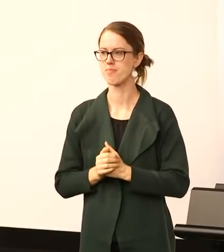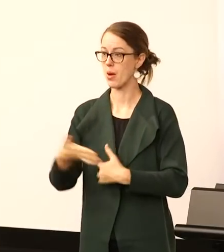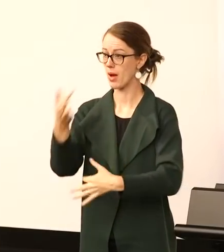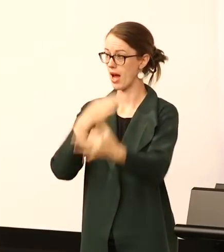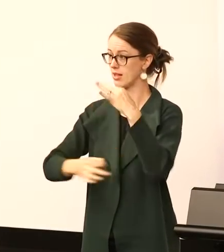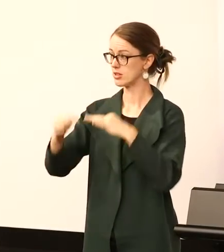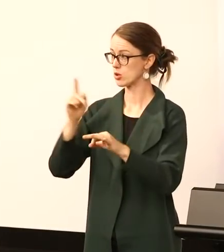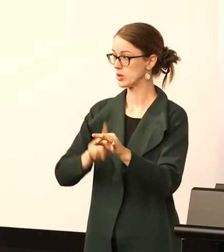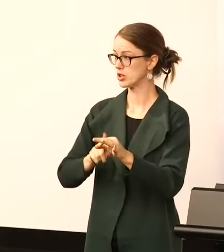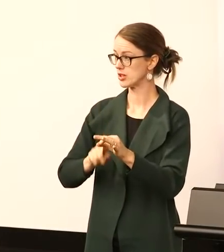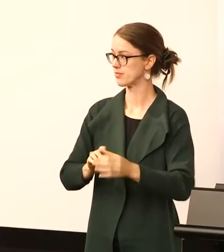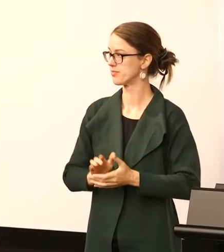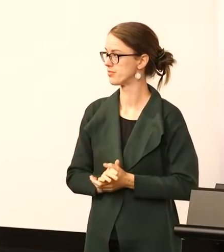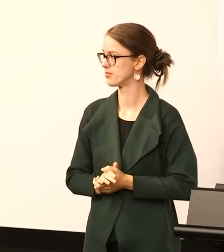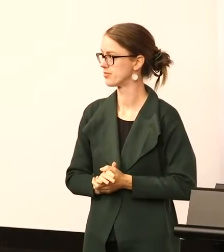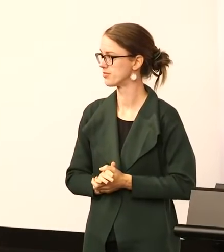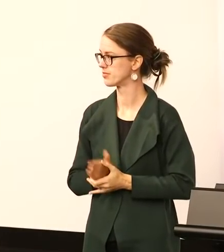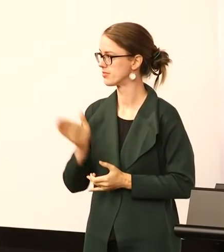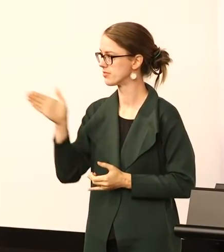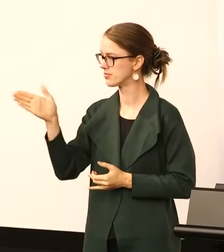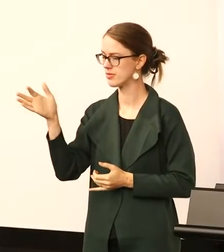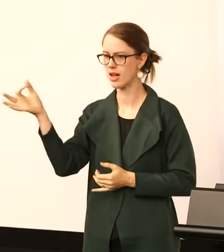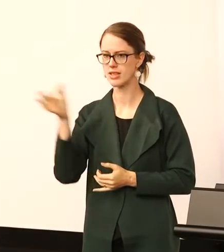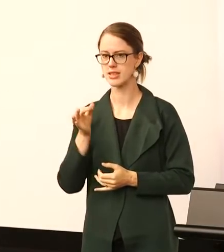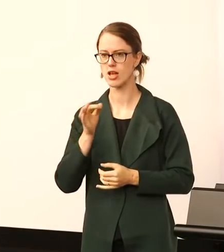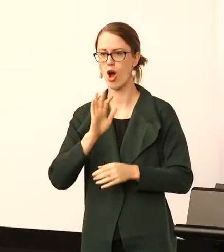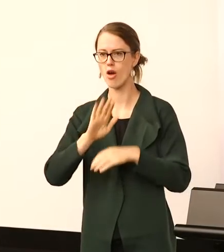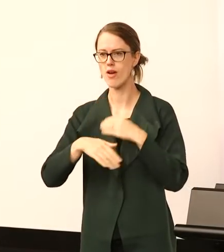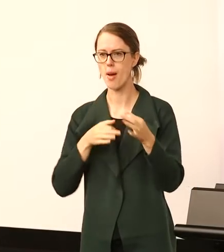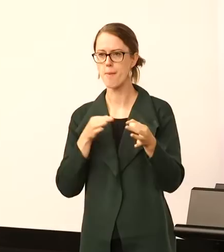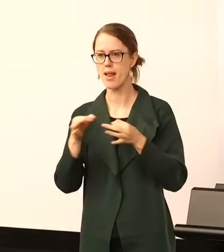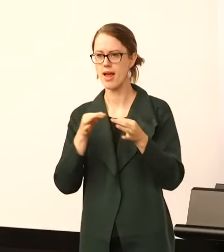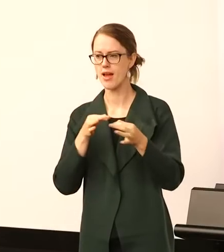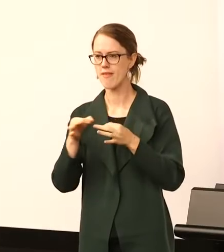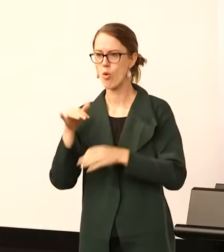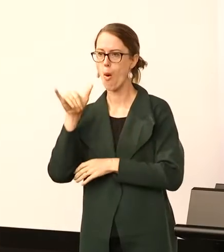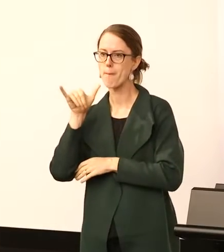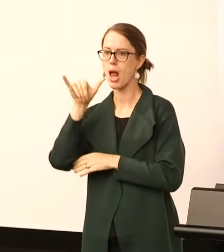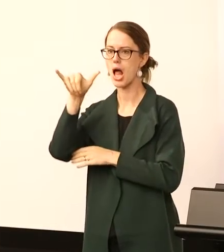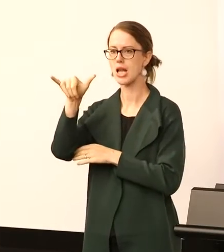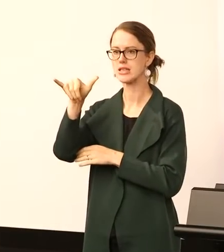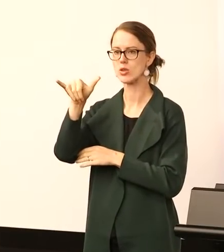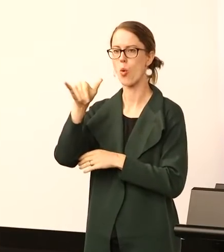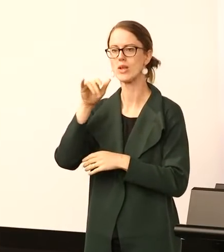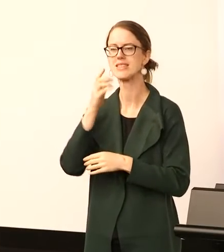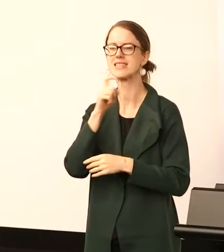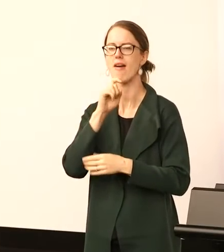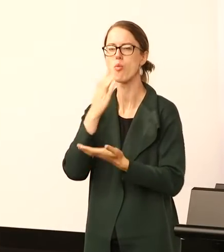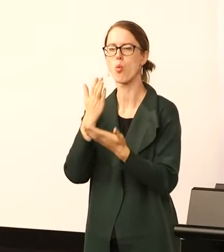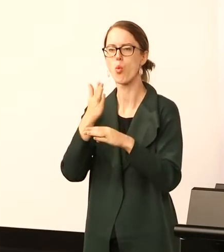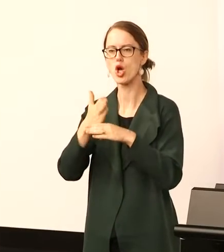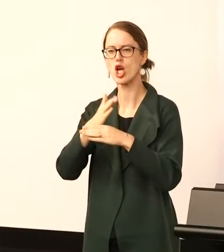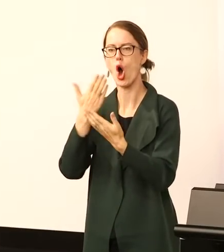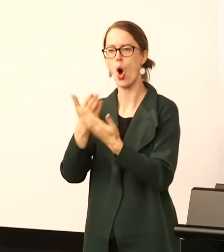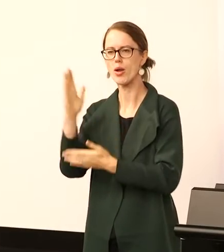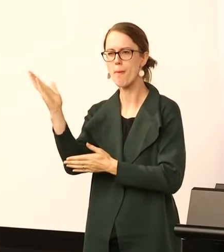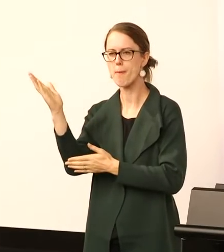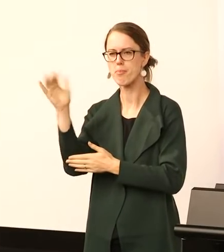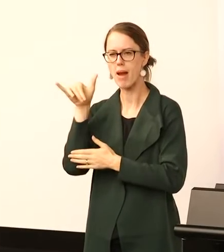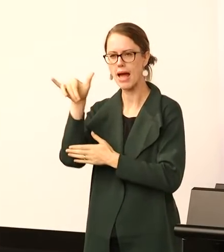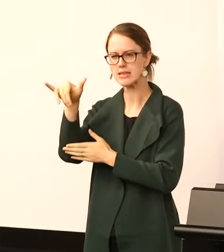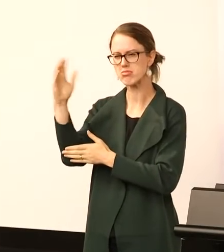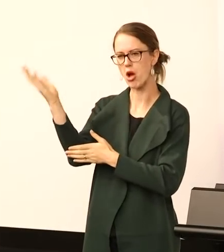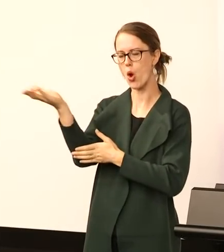open to questions. On air crews, are you working on a plan for pilots and flight attendants coming into the country? There's been concerns raised